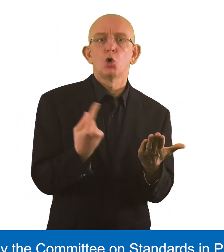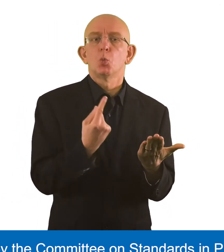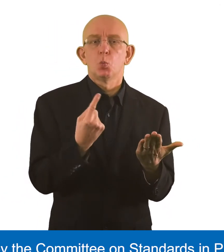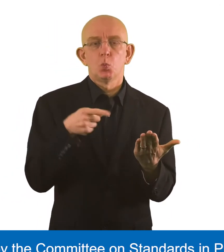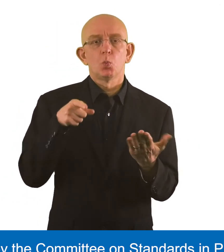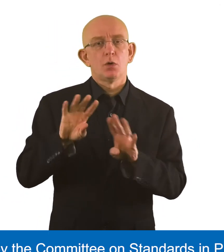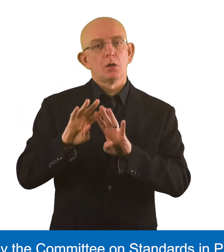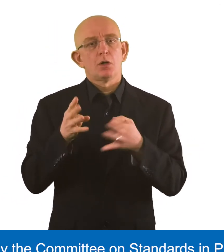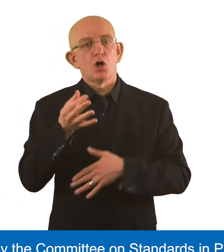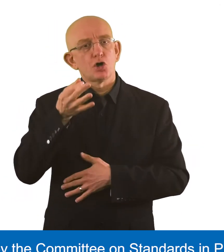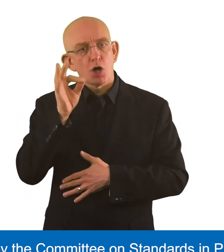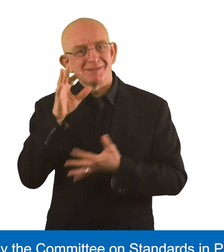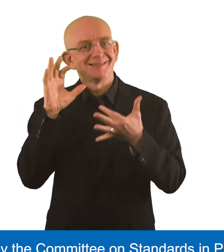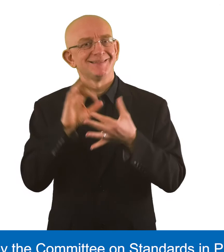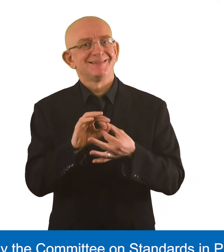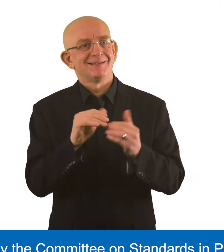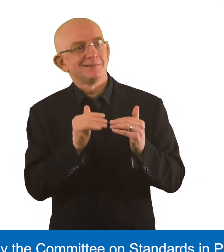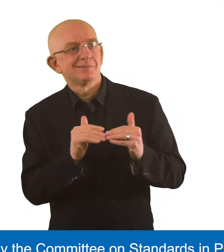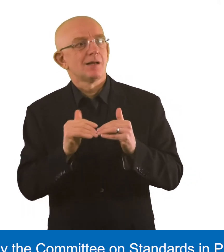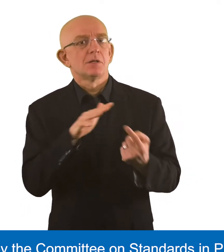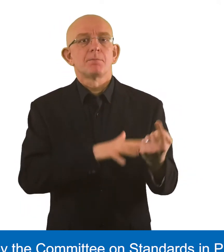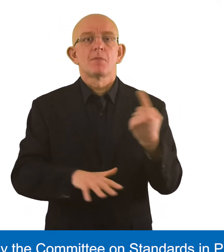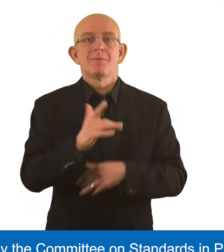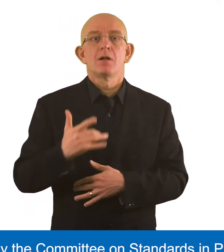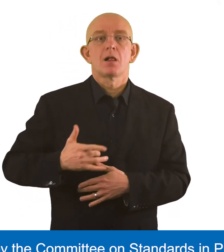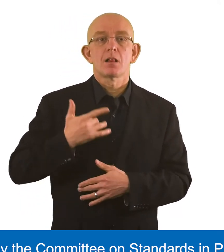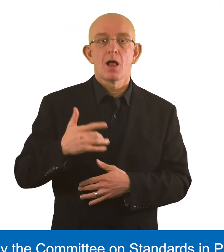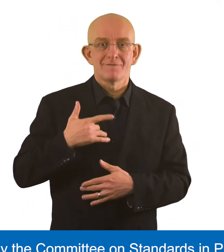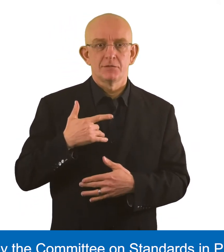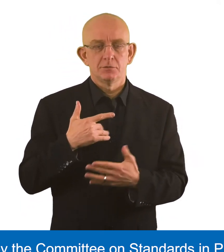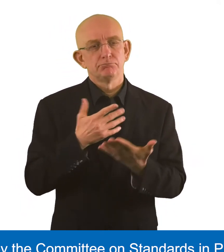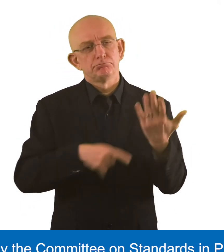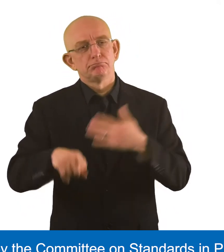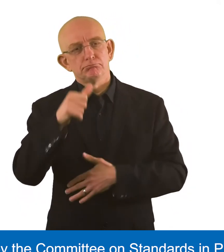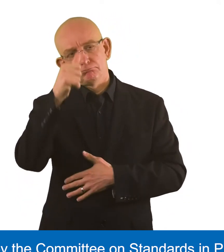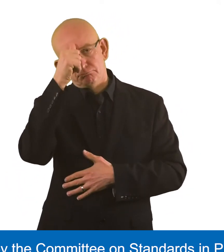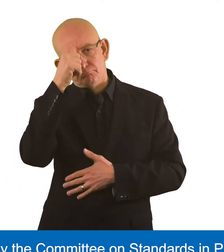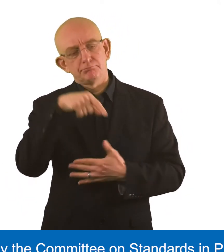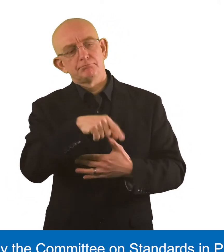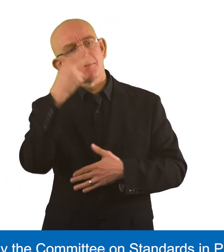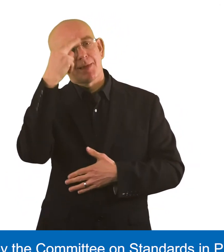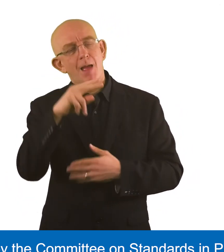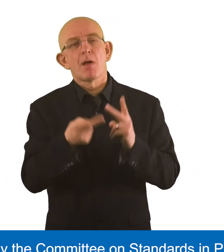As drawn up by the Committee on Standards in Public Life, more commonly known as the Nolan Principles.